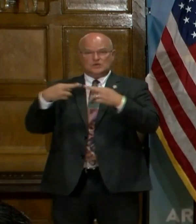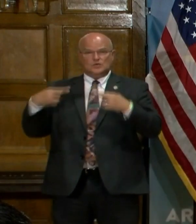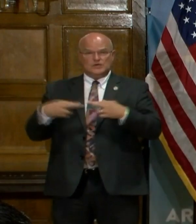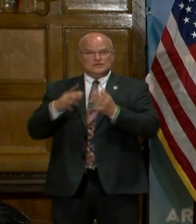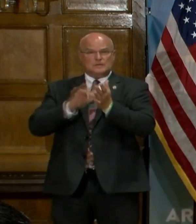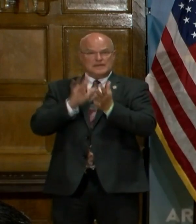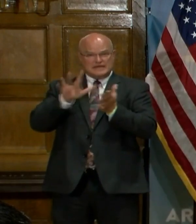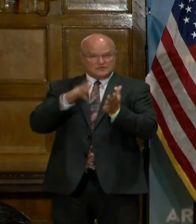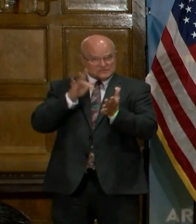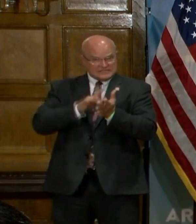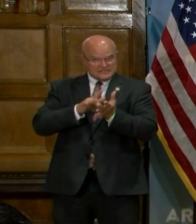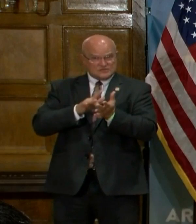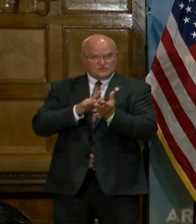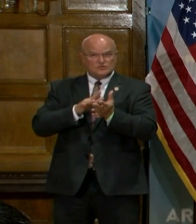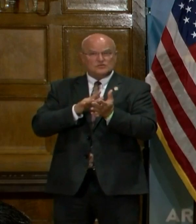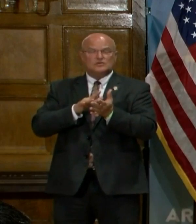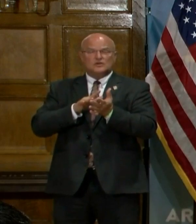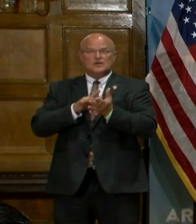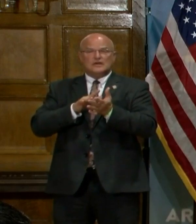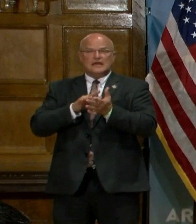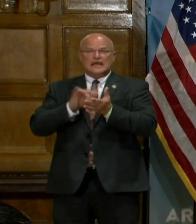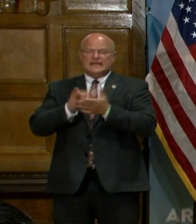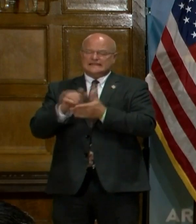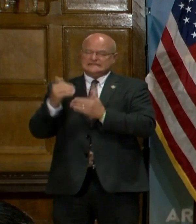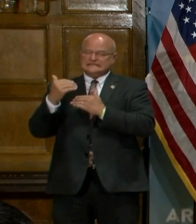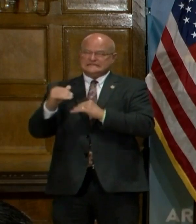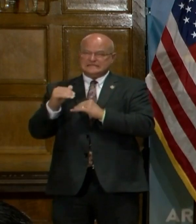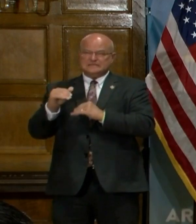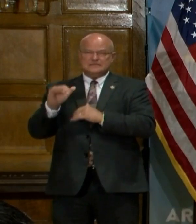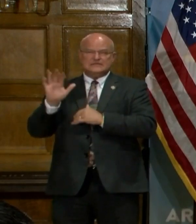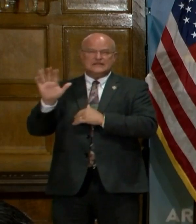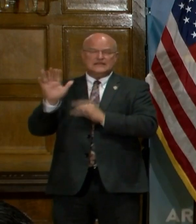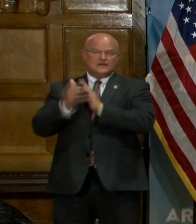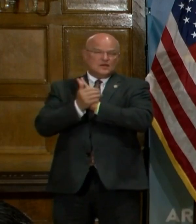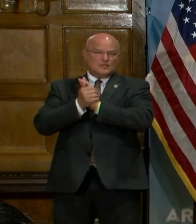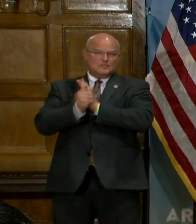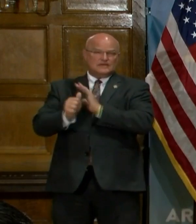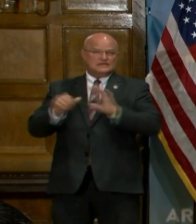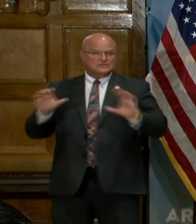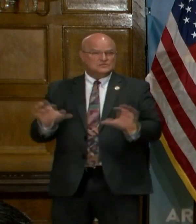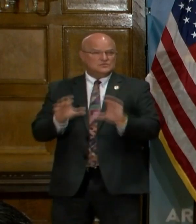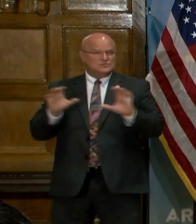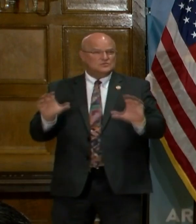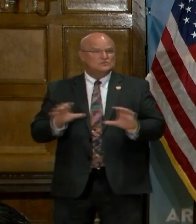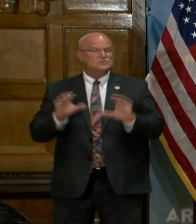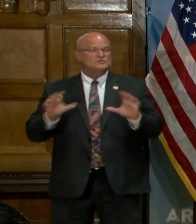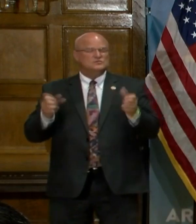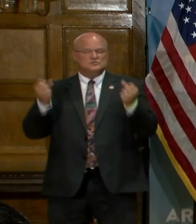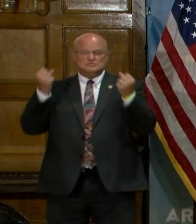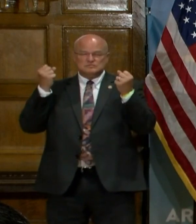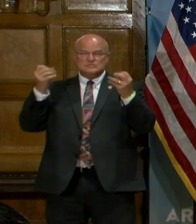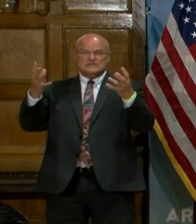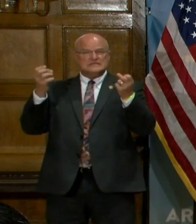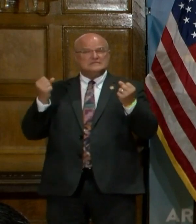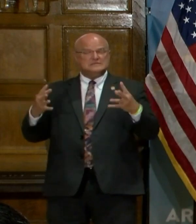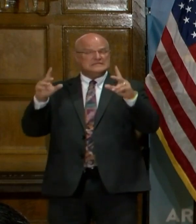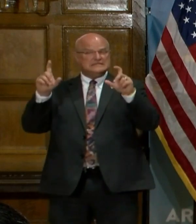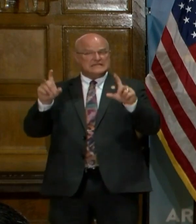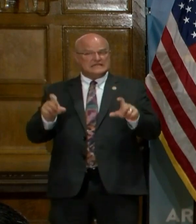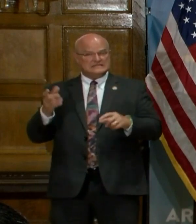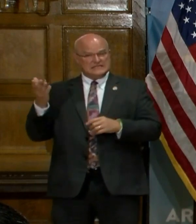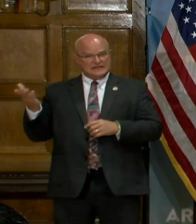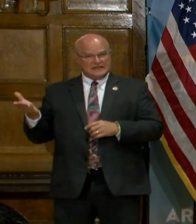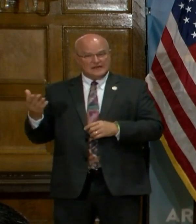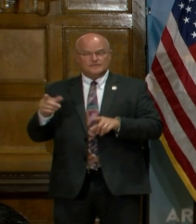Medical Center that is limited in their ability to do large quantities testing